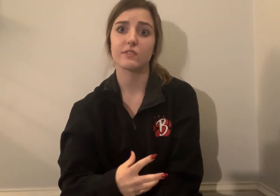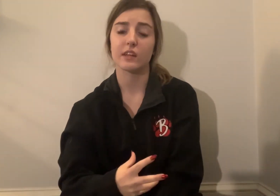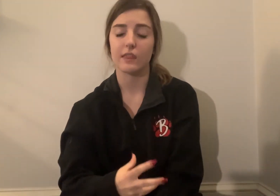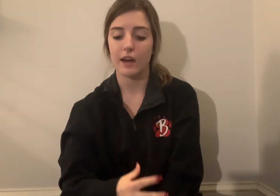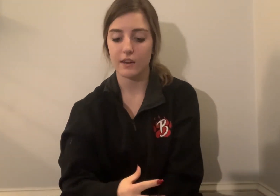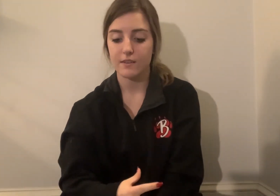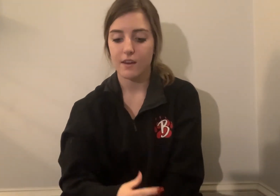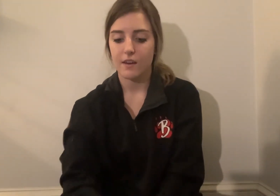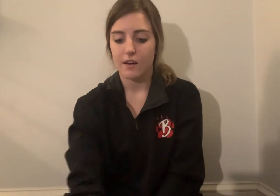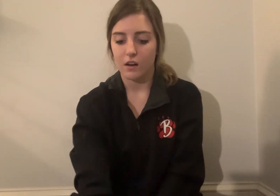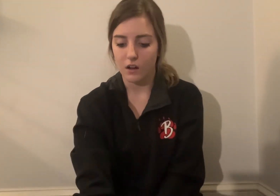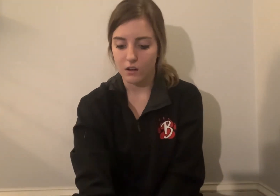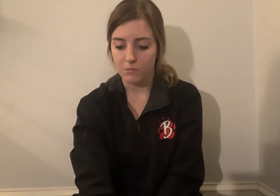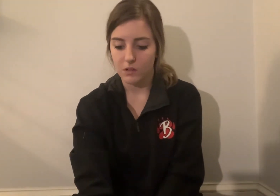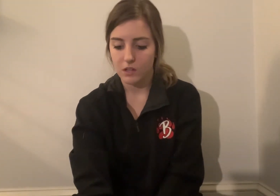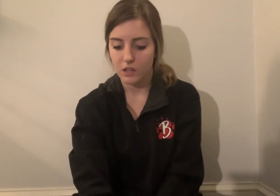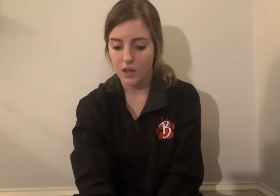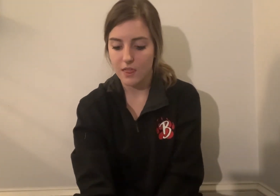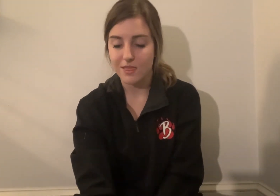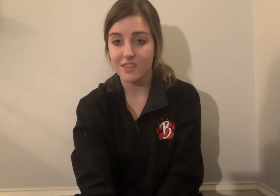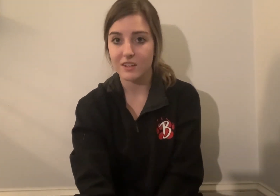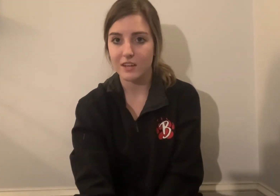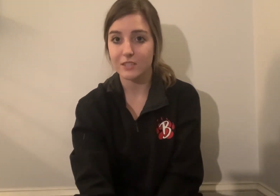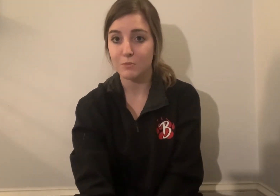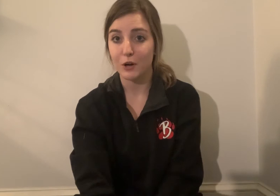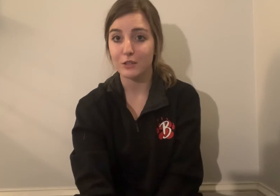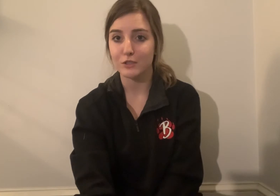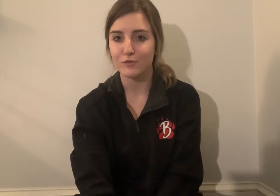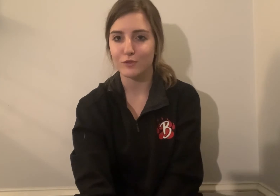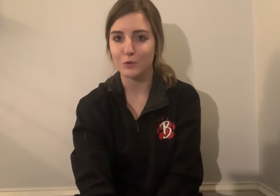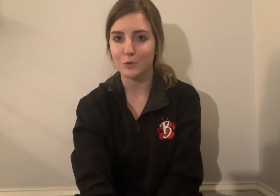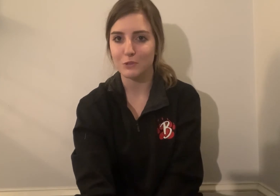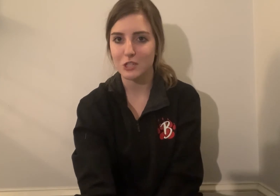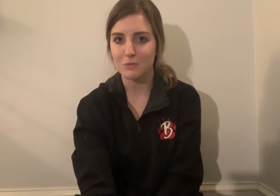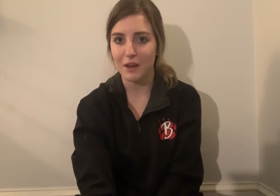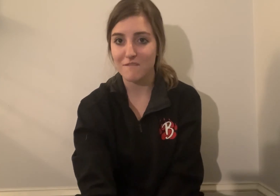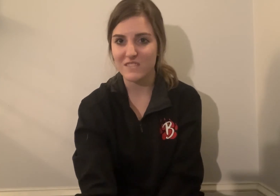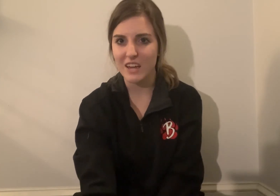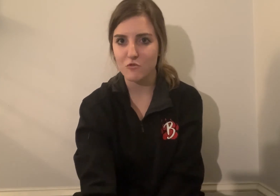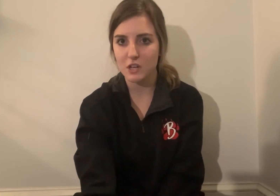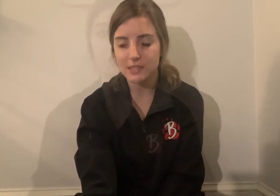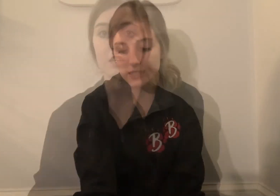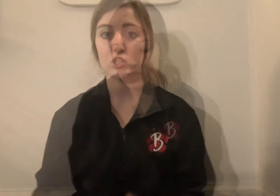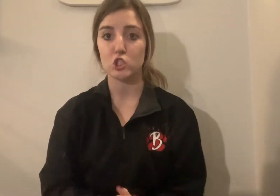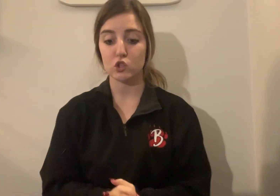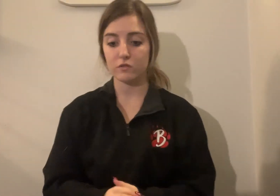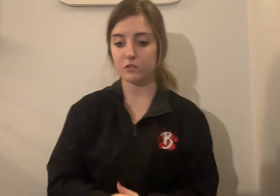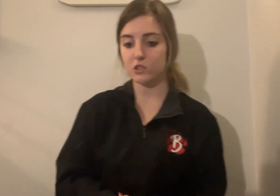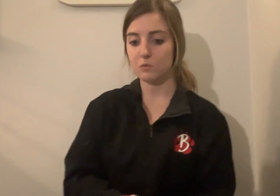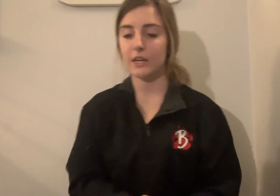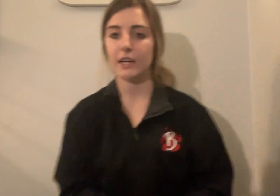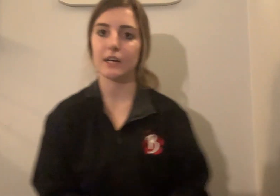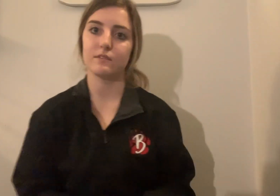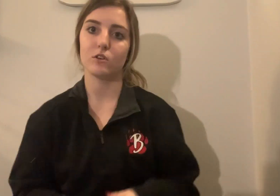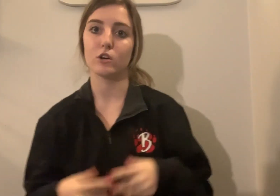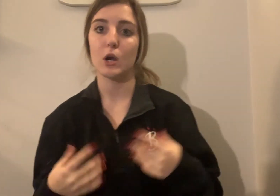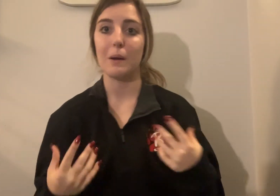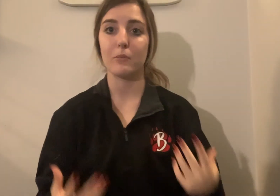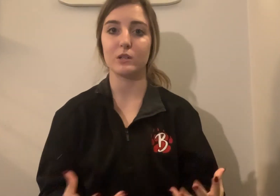that. And then the next part is food, which is my favorite. So the first word I have are presents